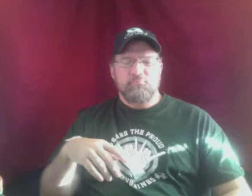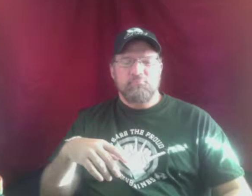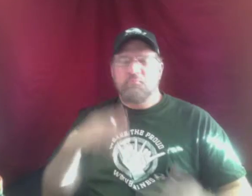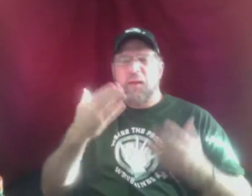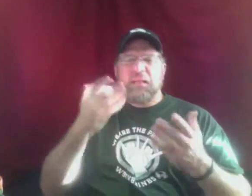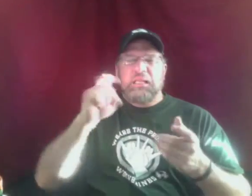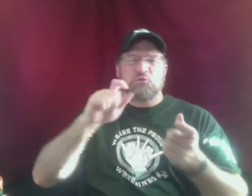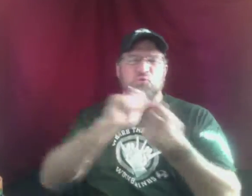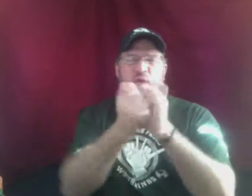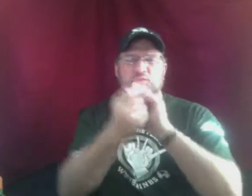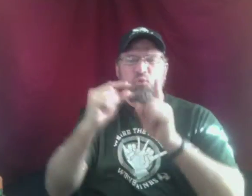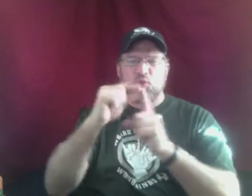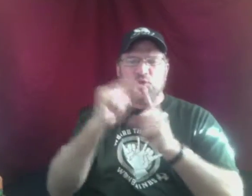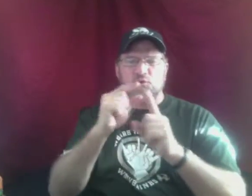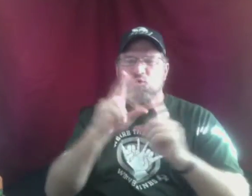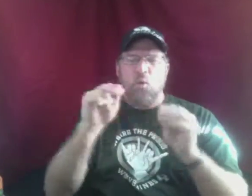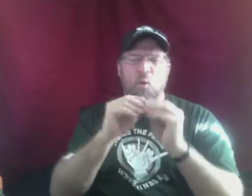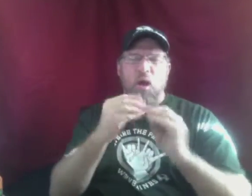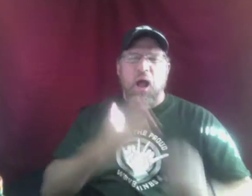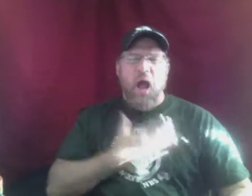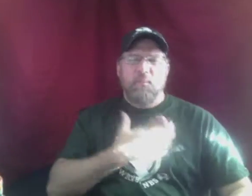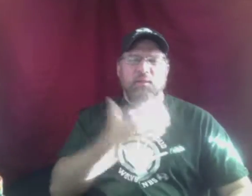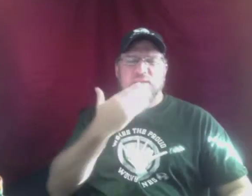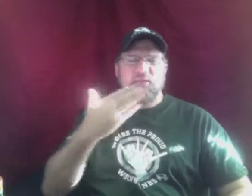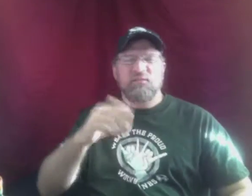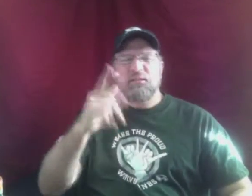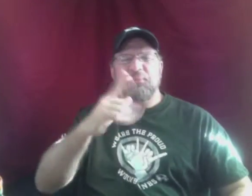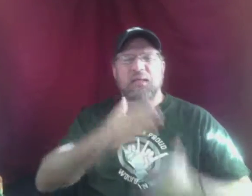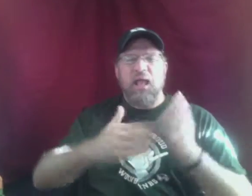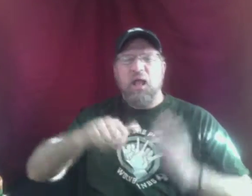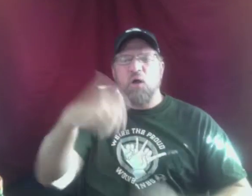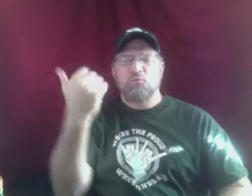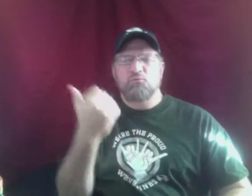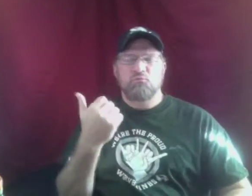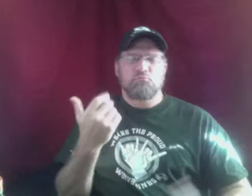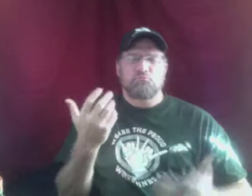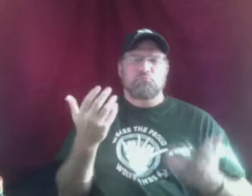I know how to get Kira to your date. Fishing net, tranquilizer.